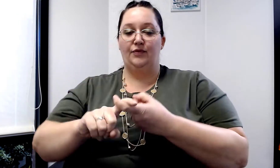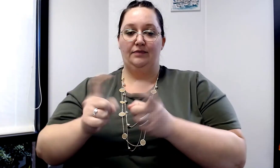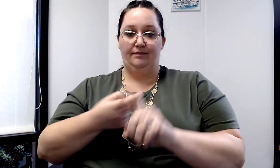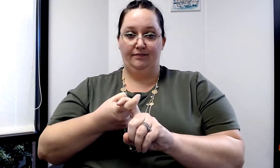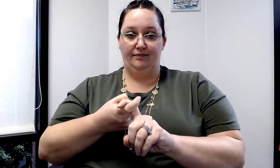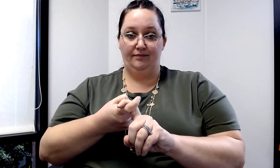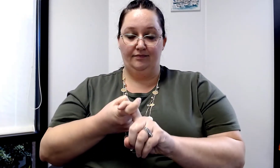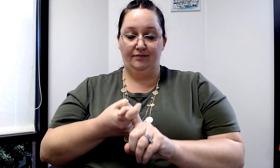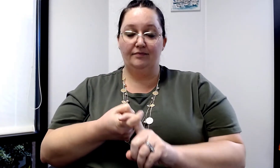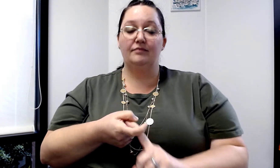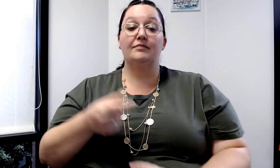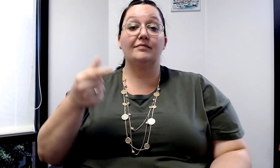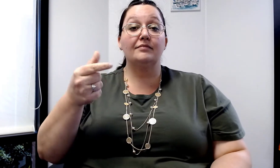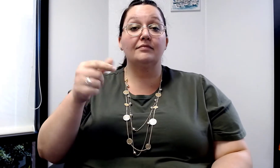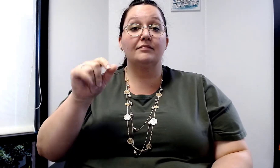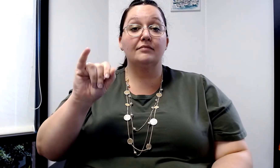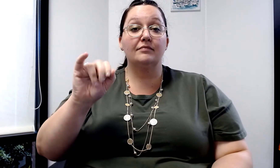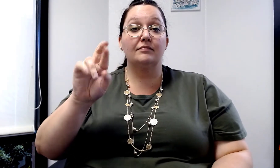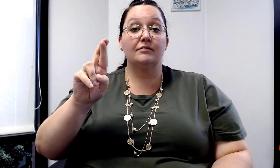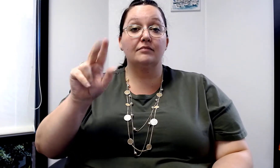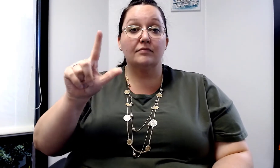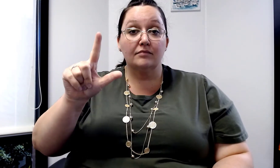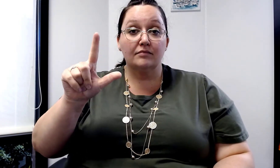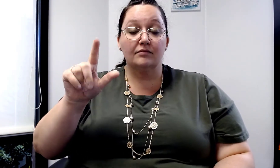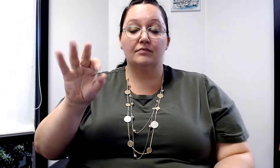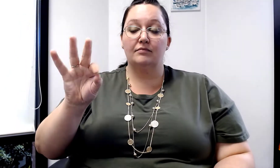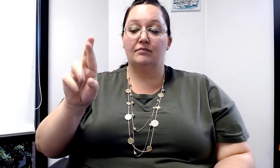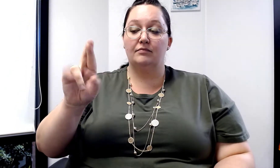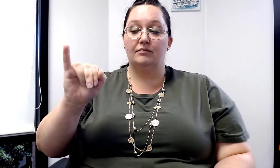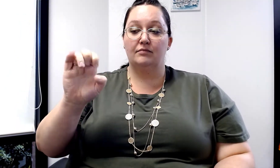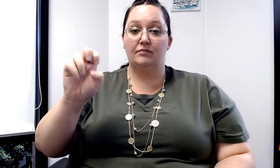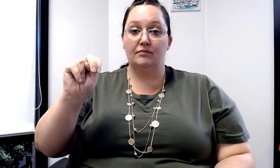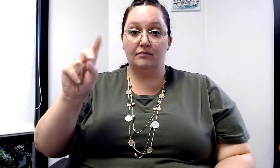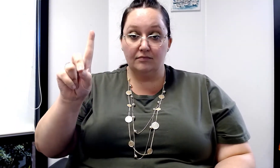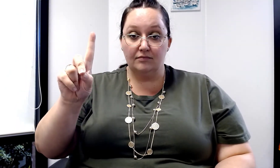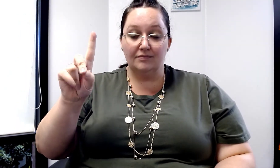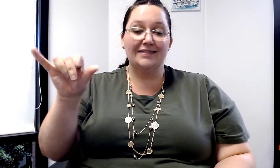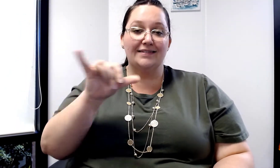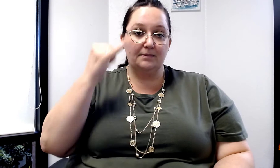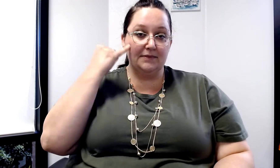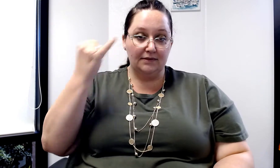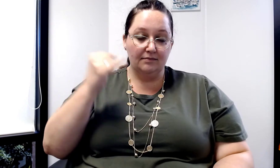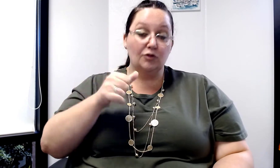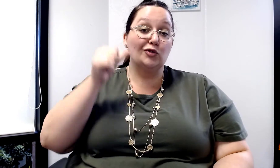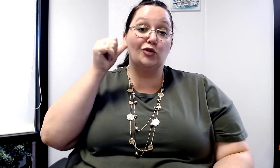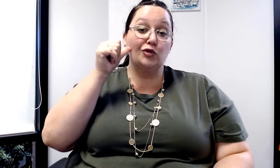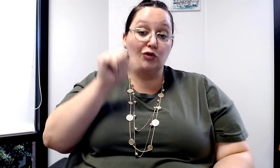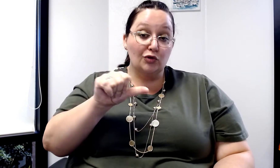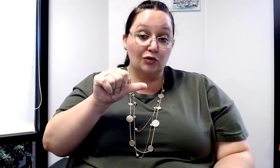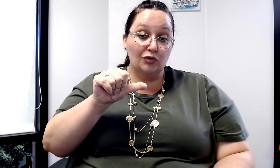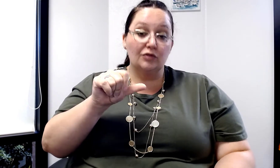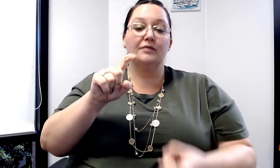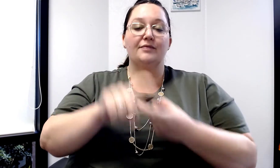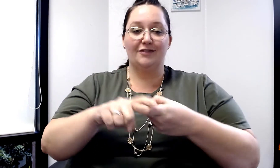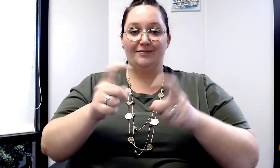first one once. So tap boy once. Same rule applies for girlfriend. You're going to brush girl once and then sign